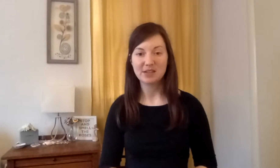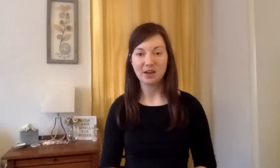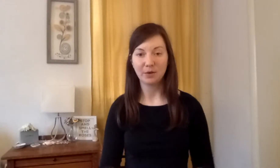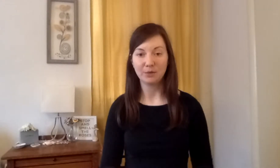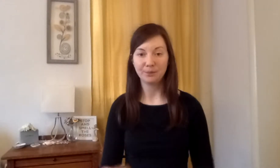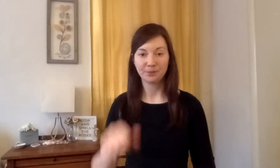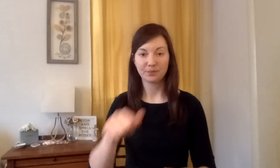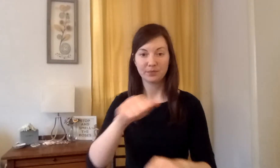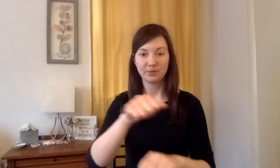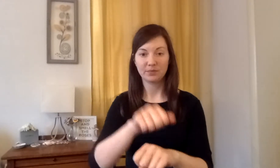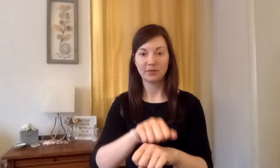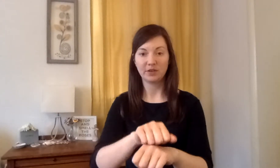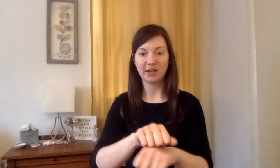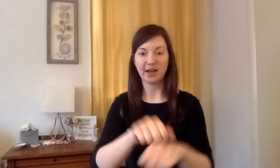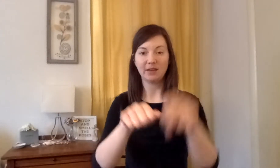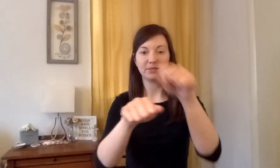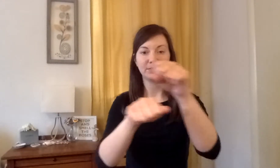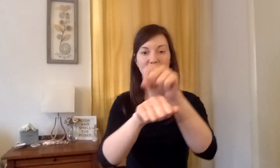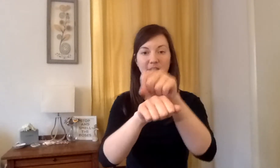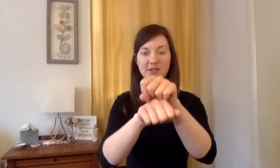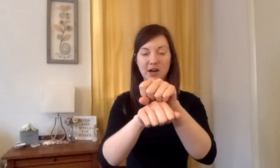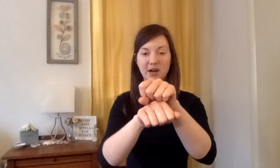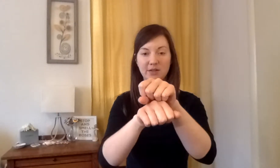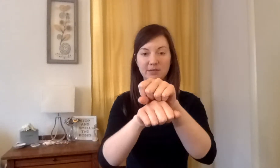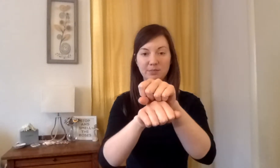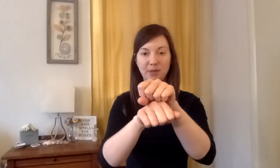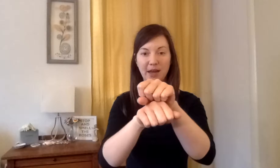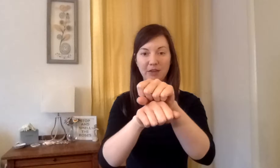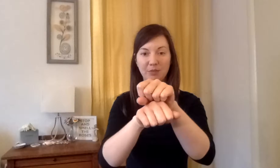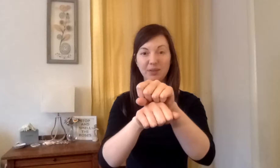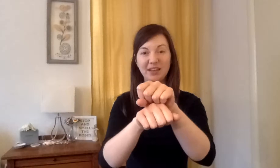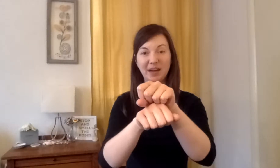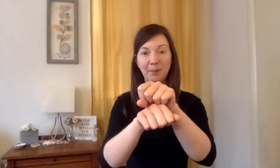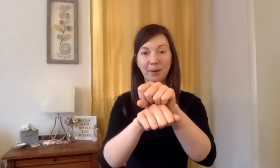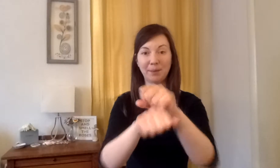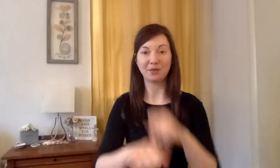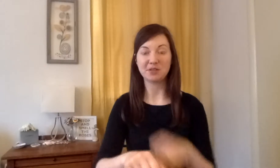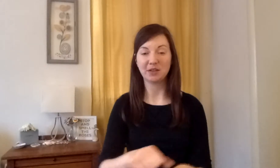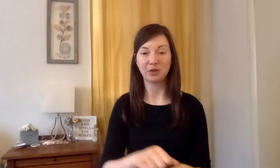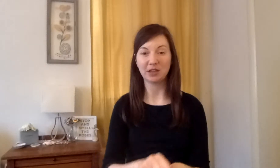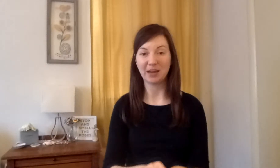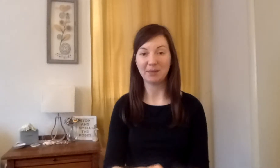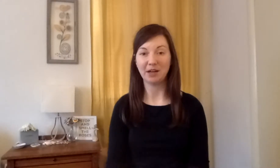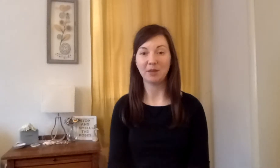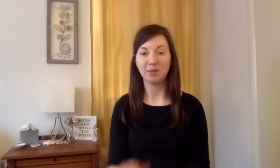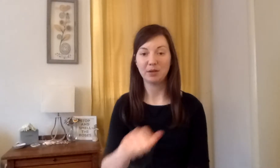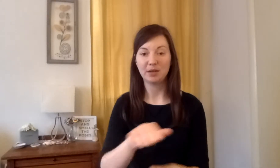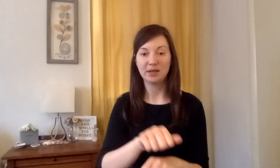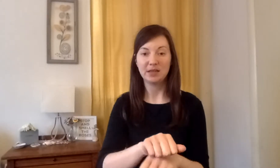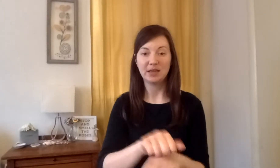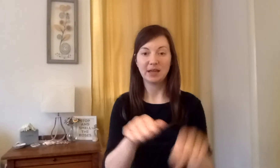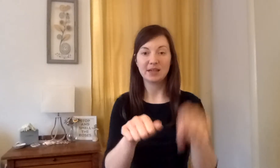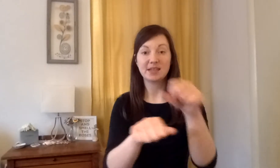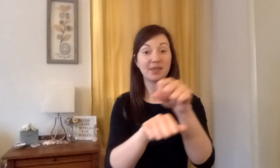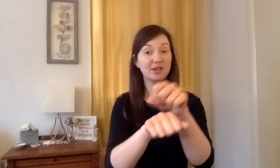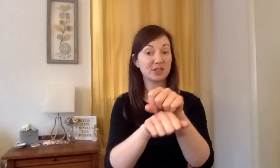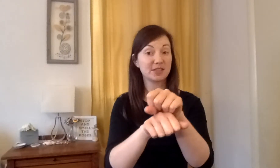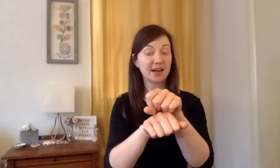So look again. Here's our kind of building up our mountain or climbing up, because then there's a second